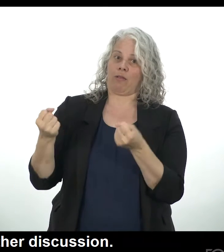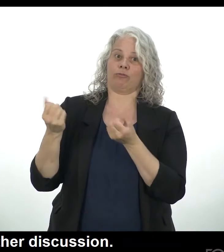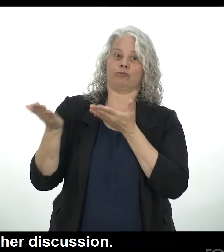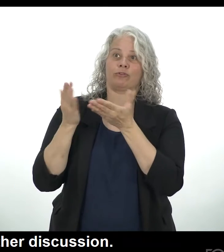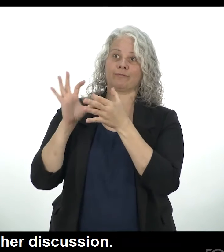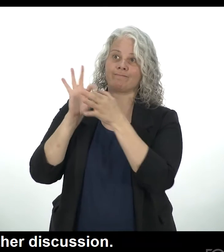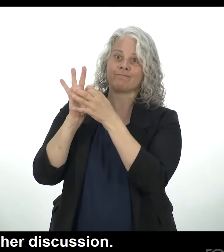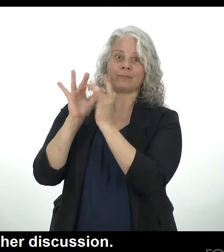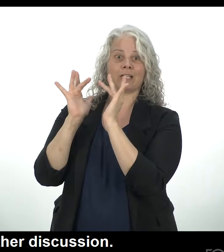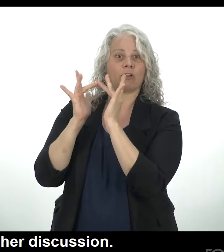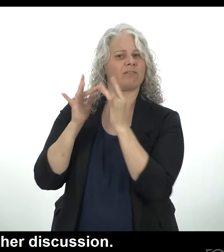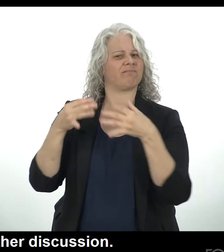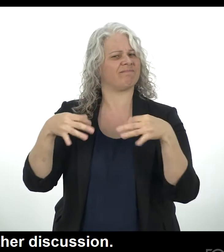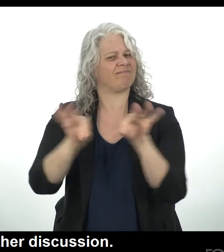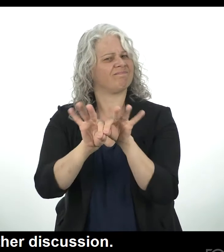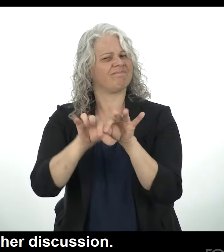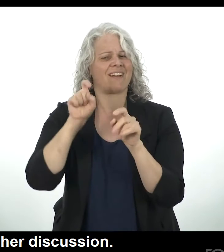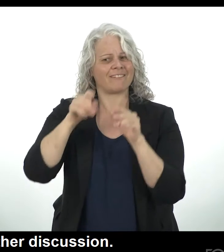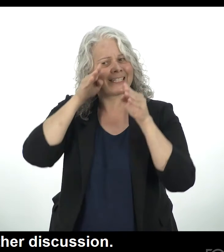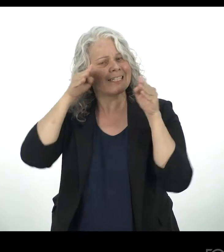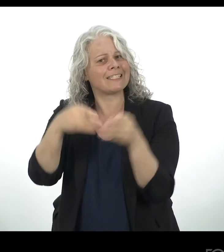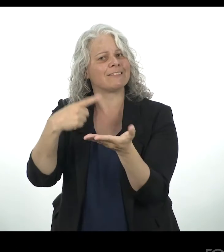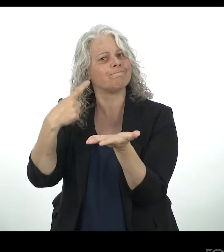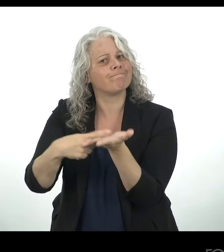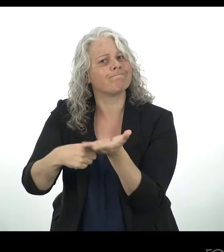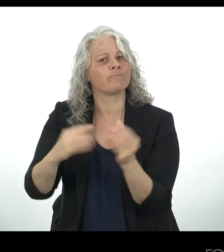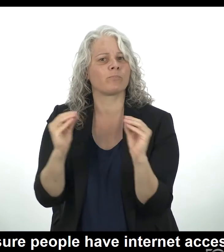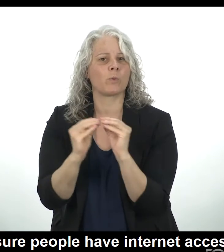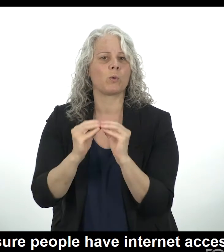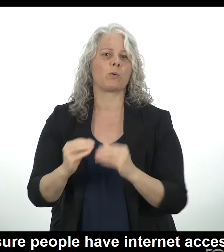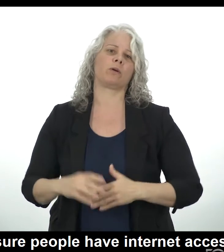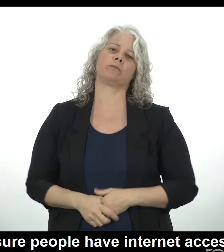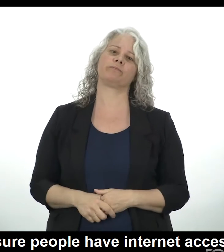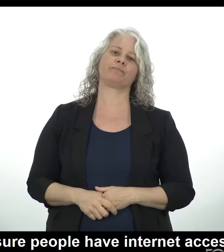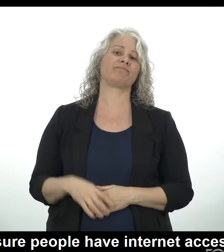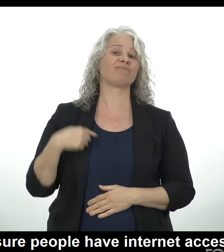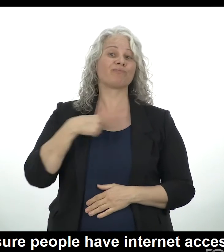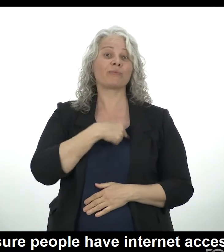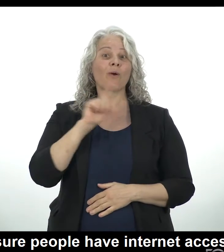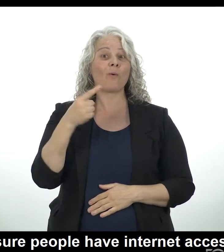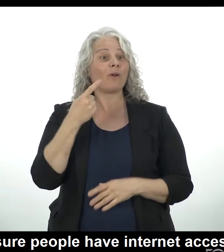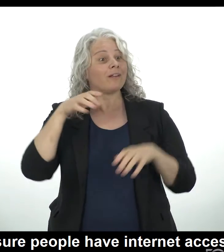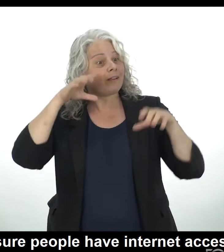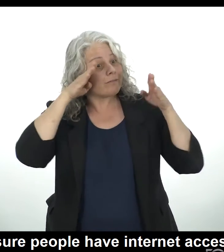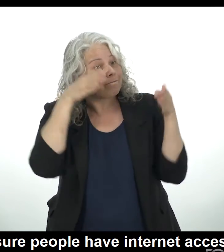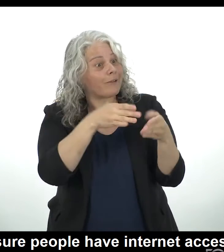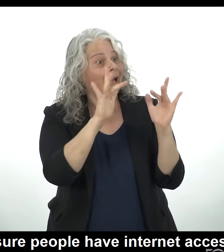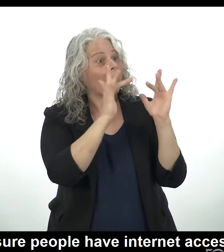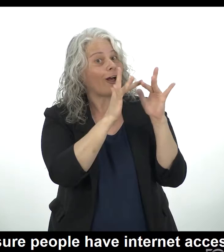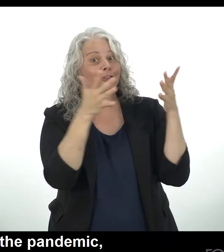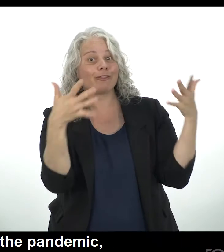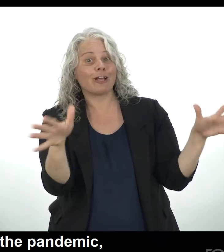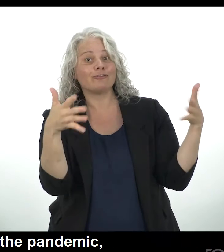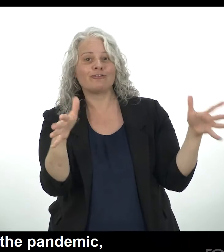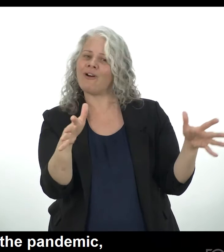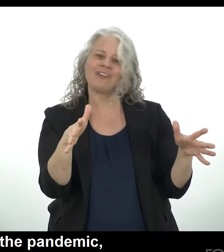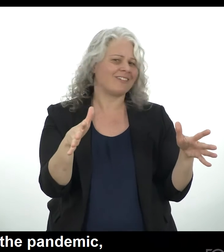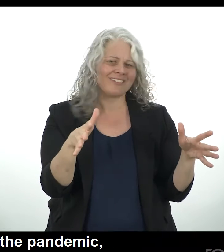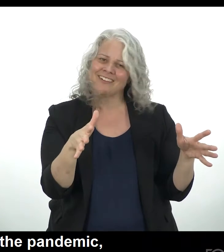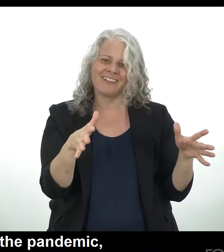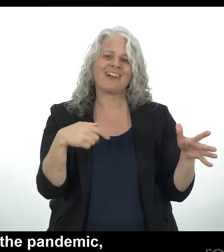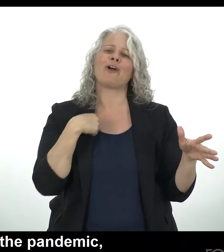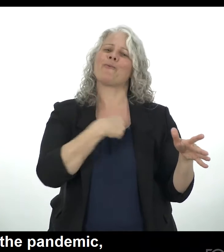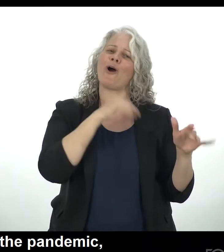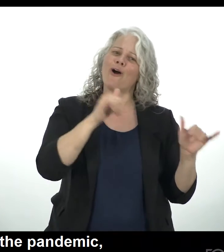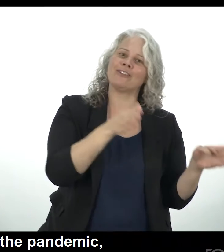important issue that may need further discussion. So we're not only working to make sure people have internet access as we try